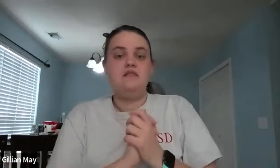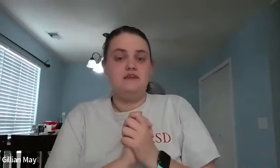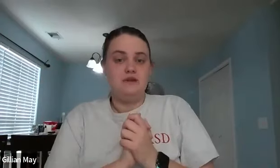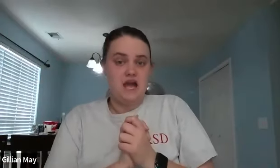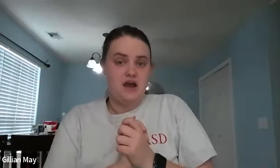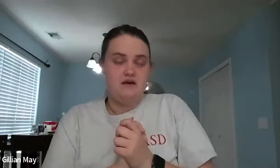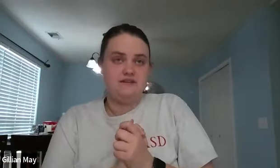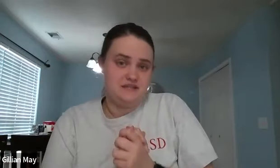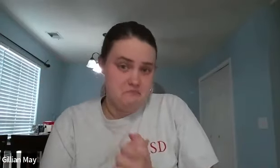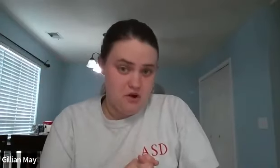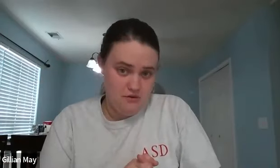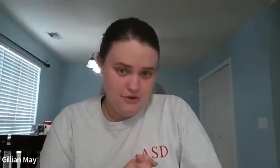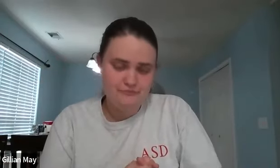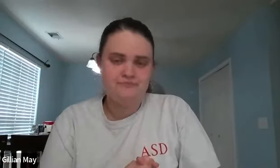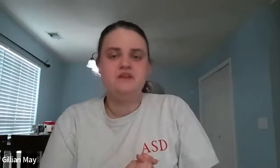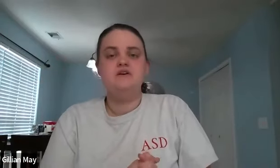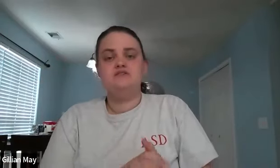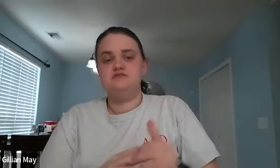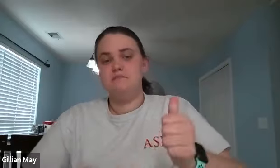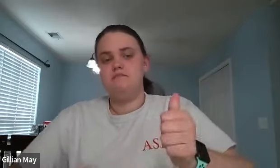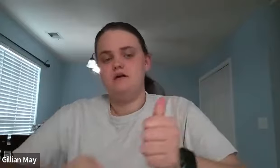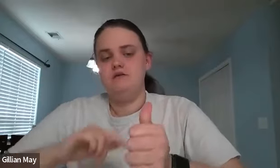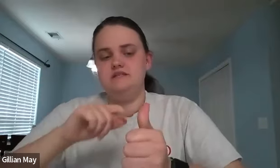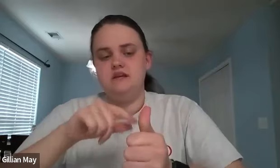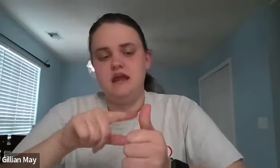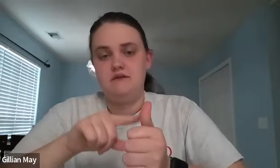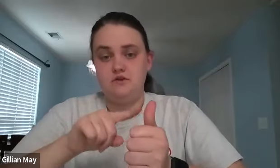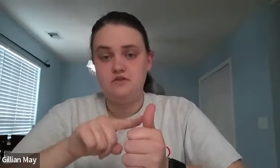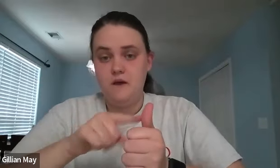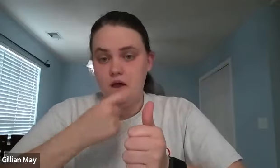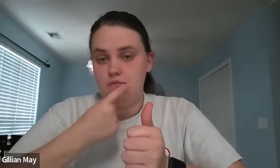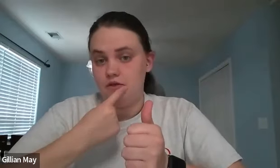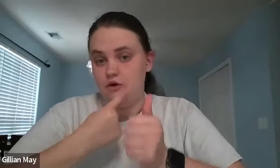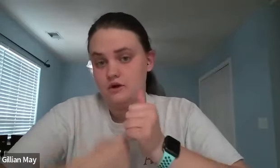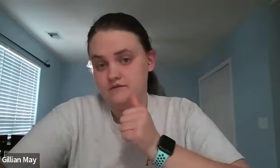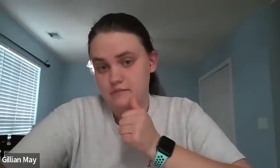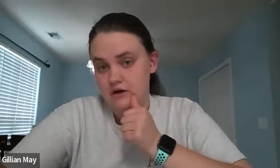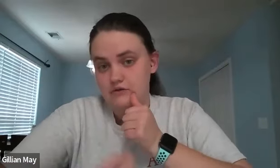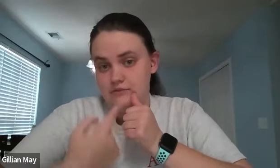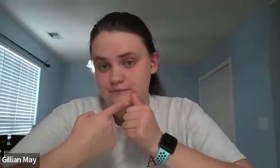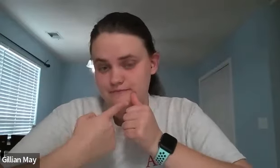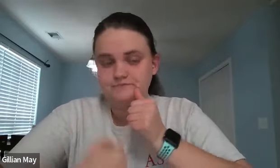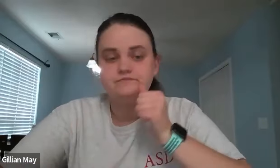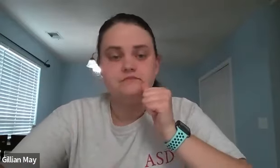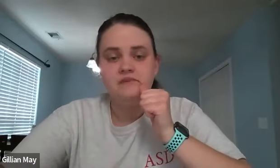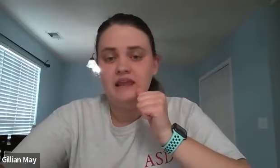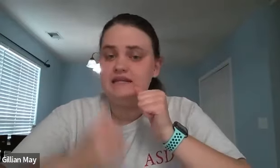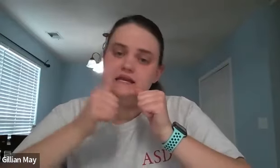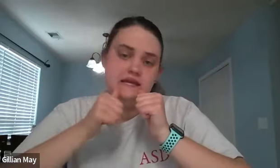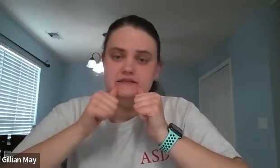Then we have tomorrow. So tomorrow is going to have your thumb on the corner of your mouth. And it, again, doesn't